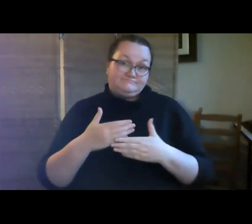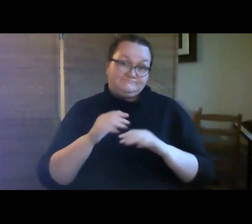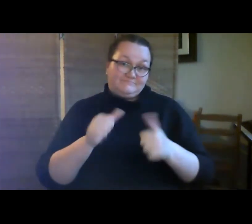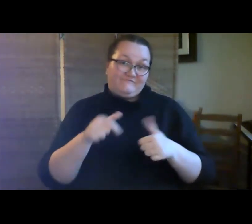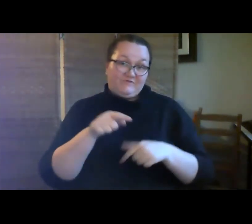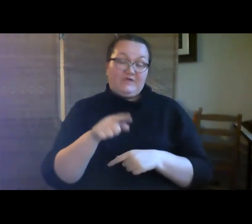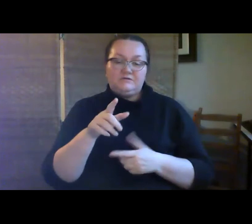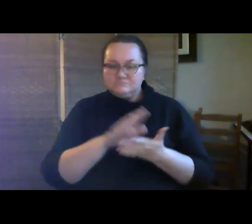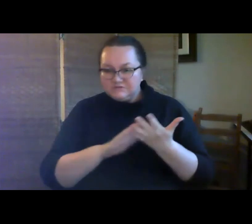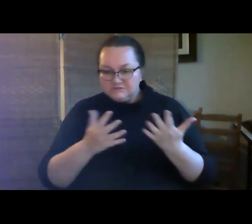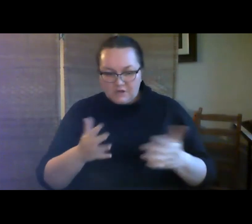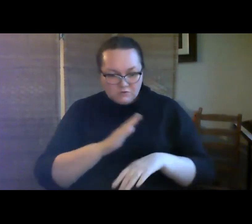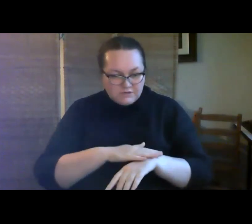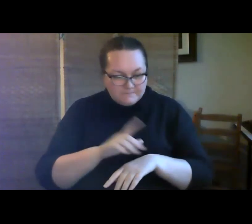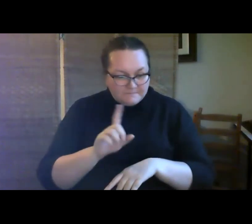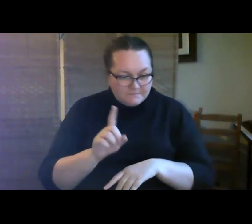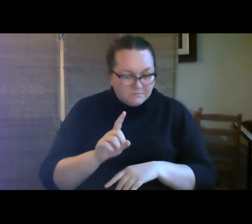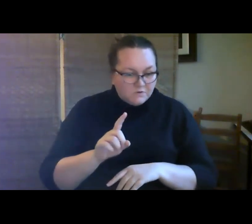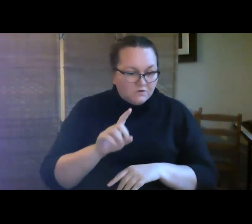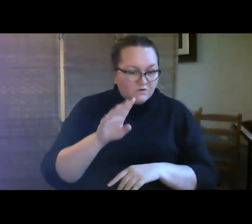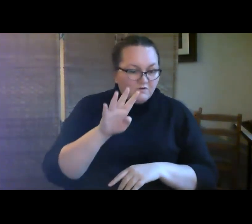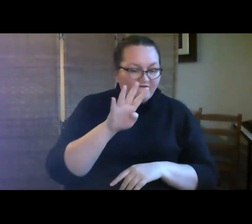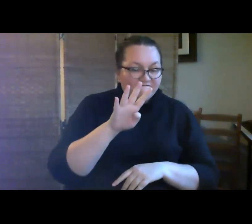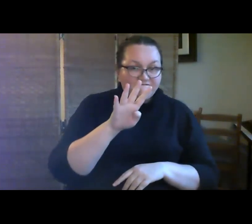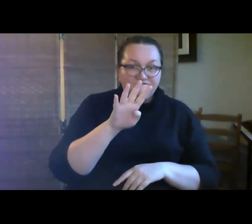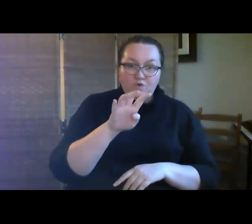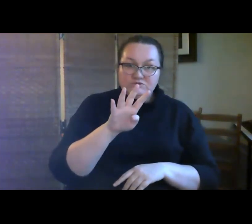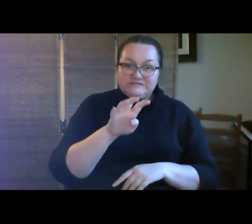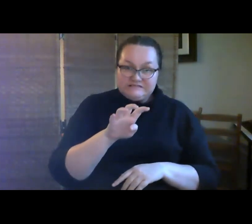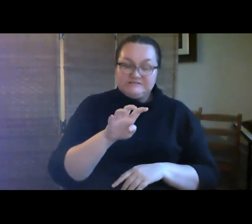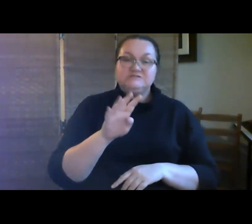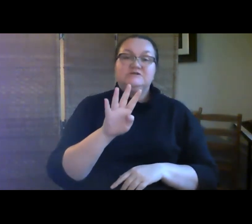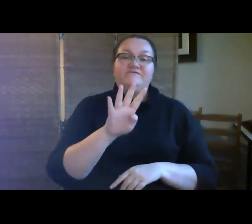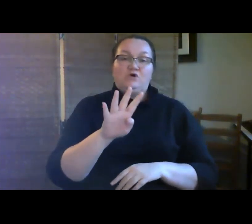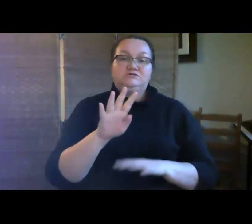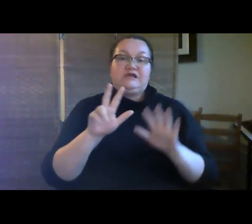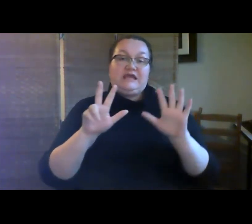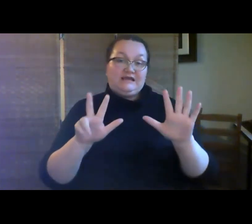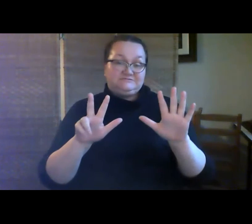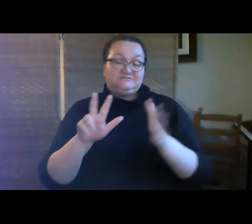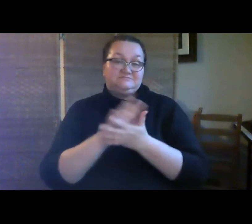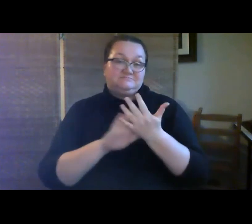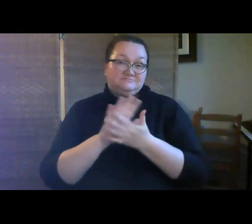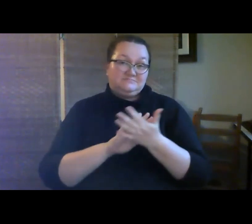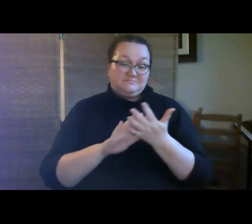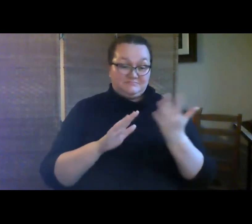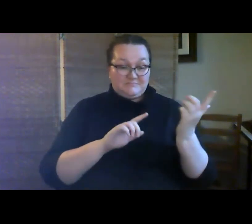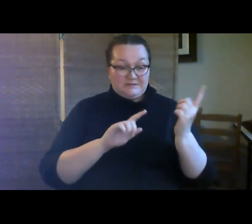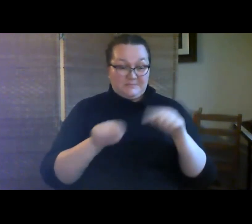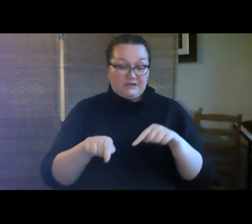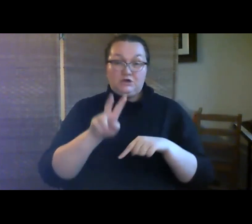so with the time now, it's 14:48. So if we can come back at 2 minutes to